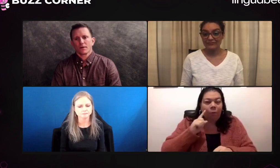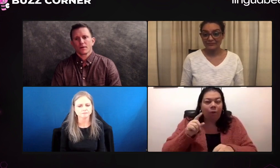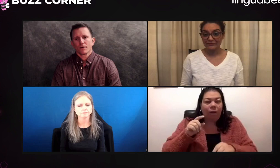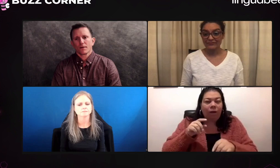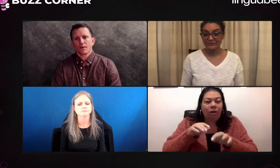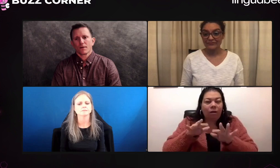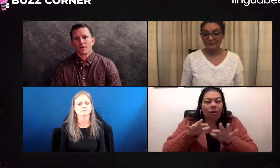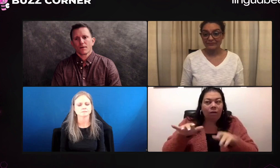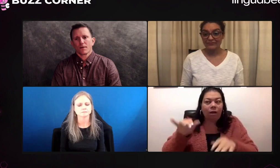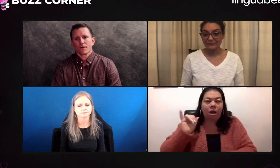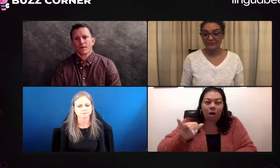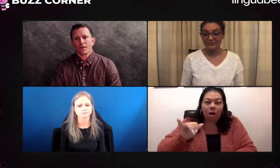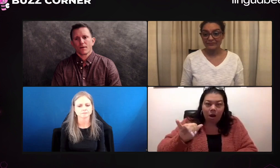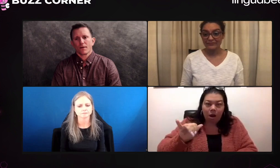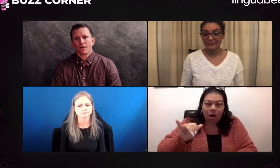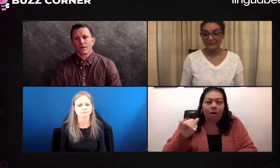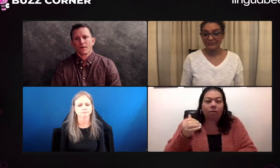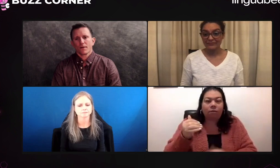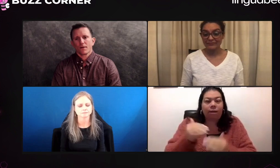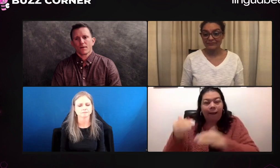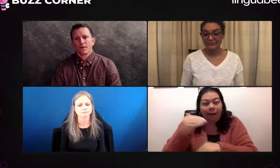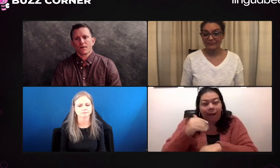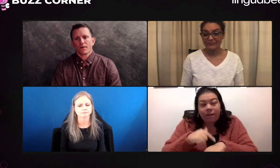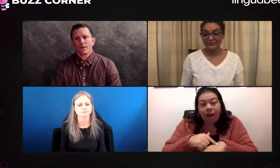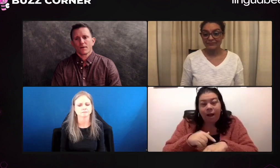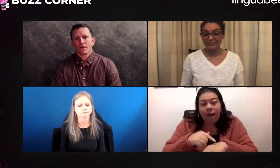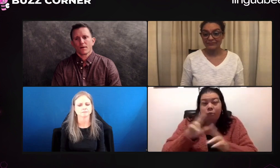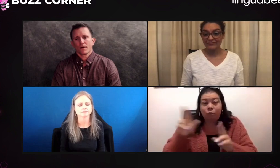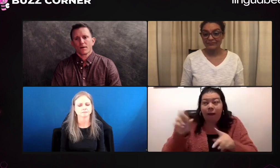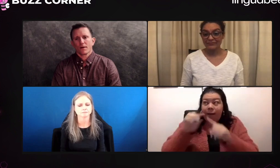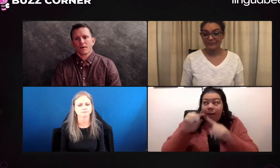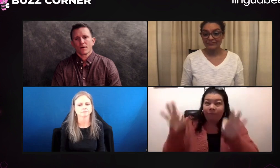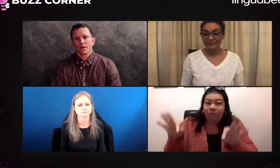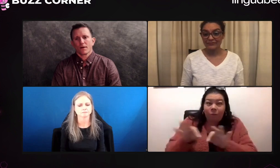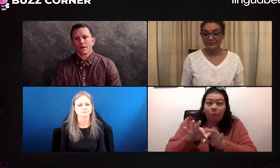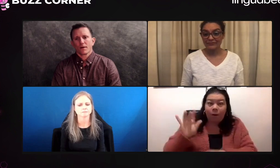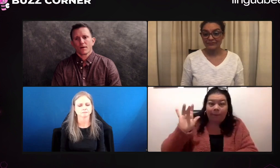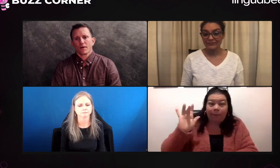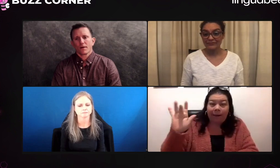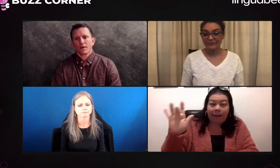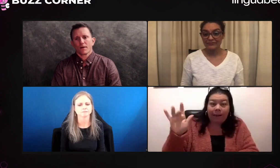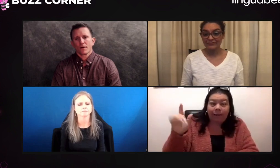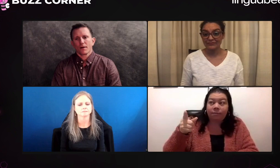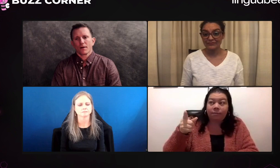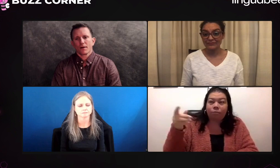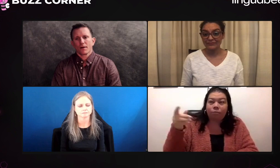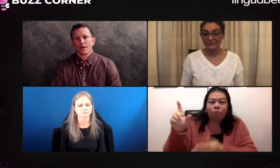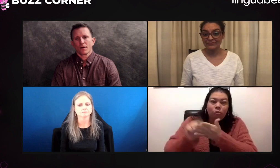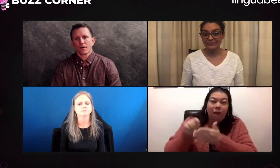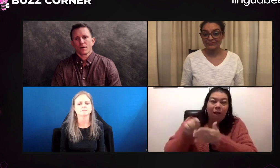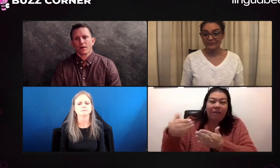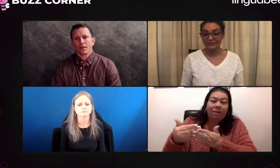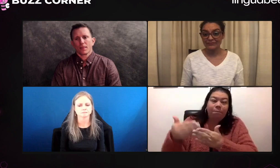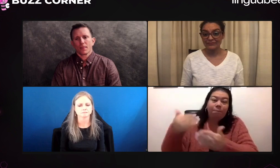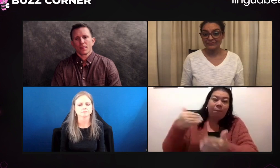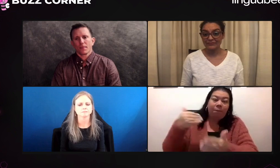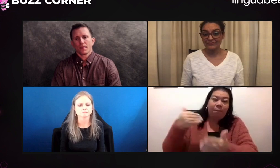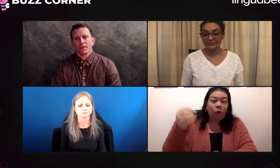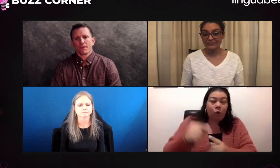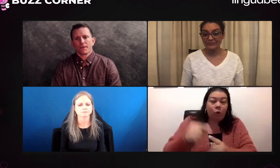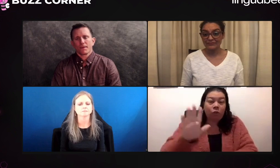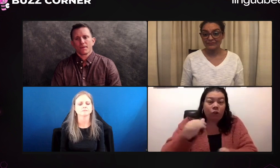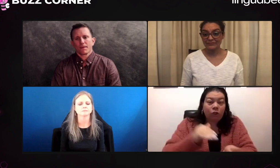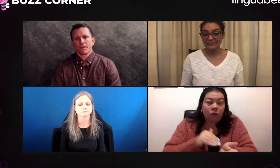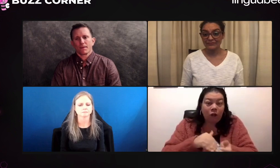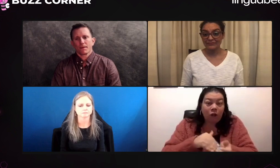on a general consensus about what the norms and standards are within interacting with the interpreters in the medical